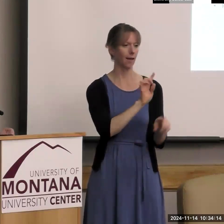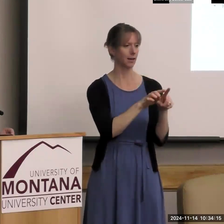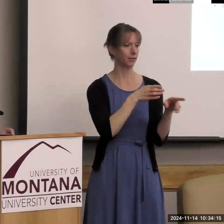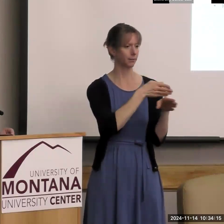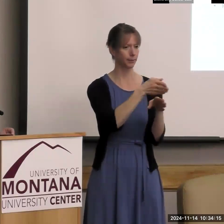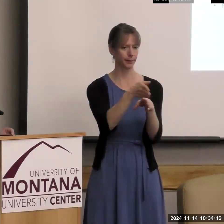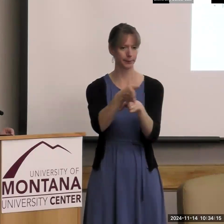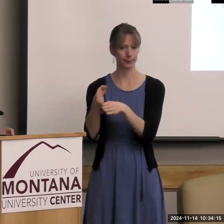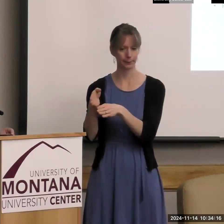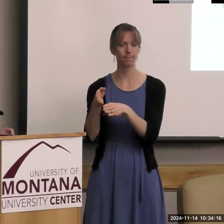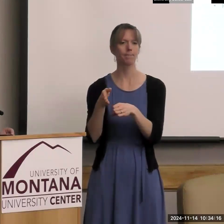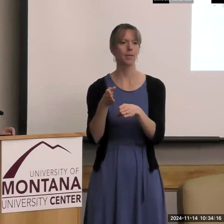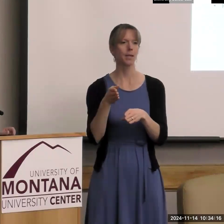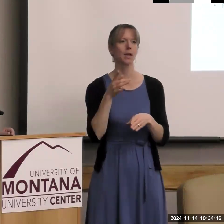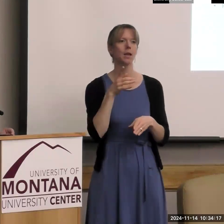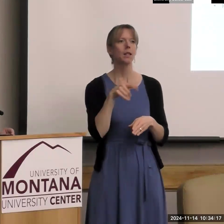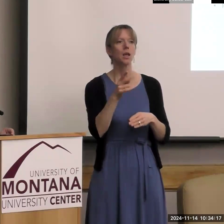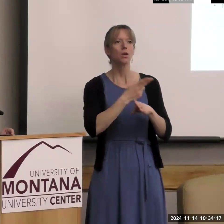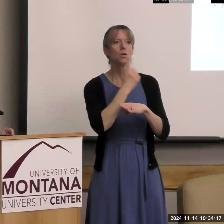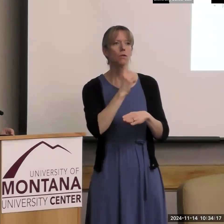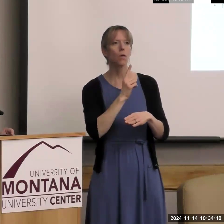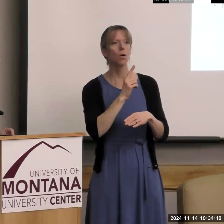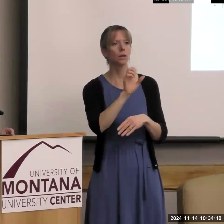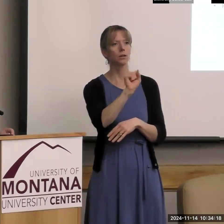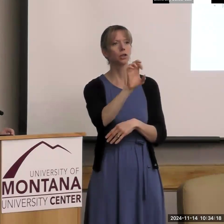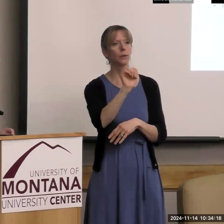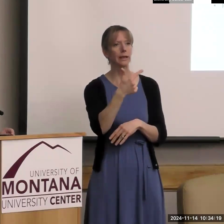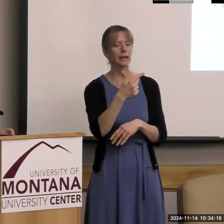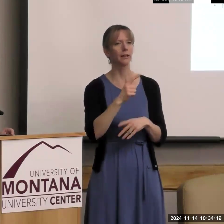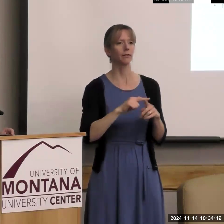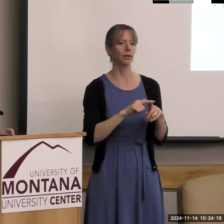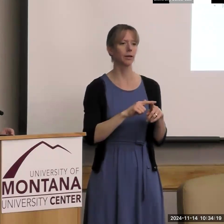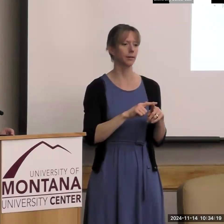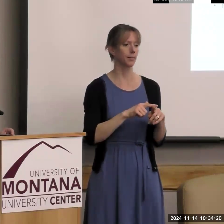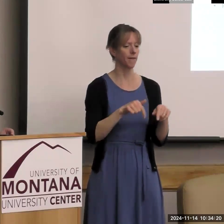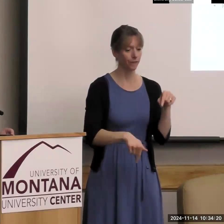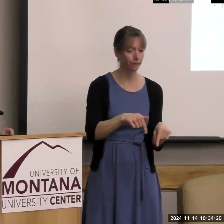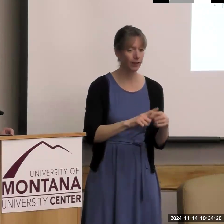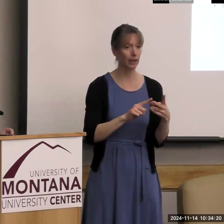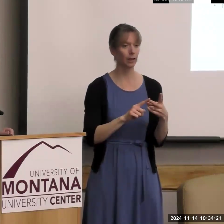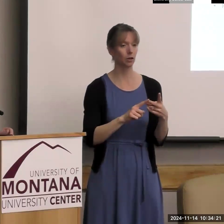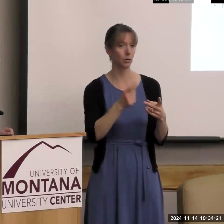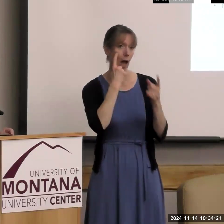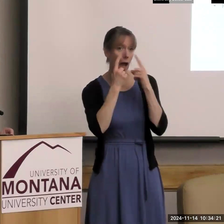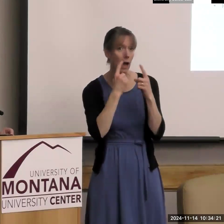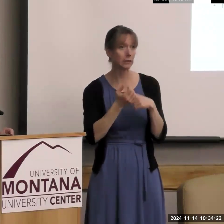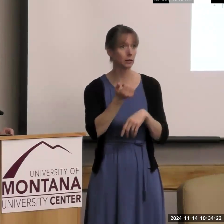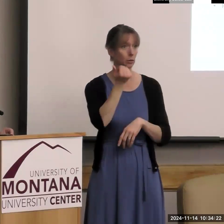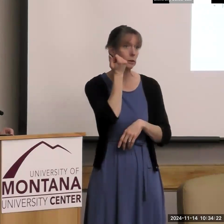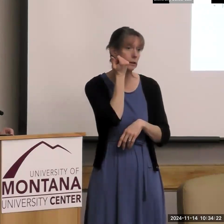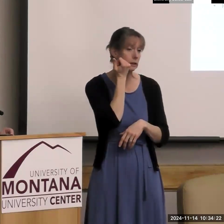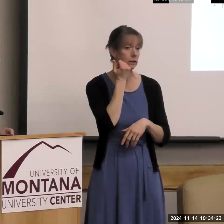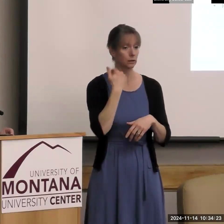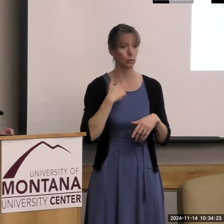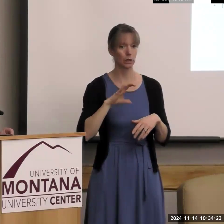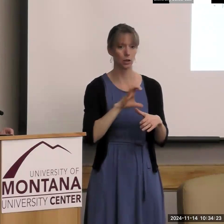that are used for screening, everything from podiatry to optometry to dentistry. We